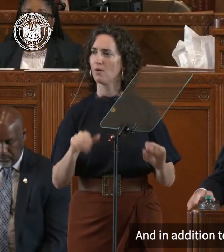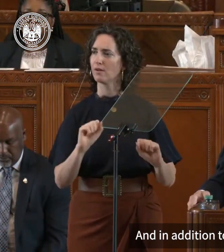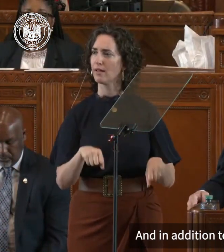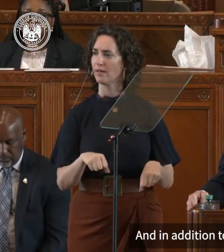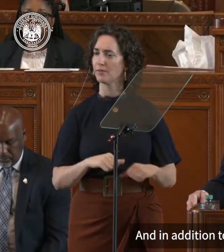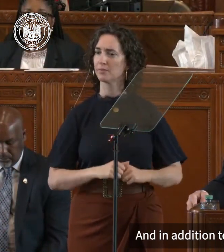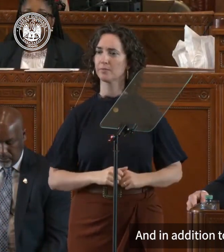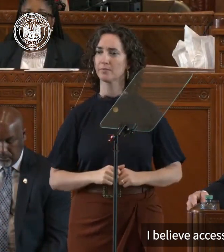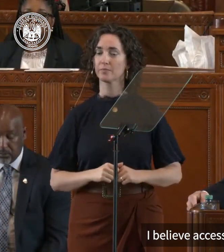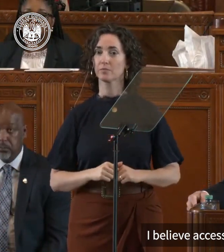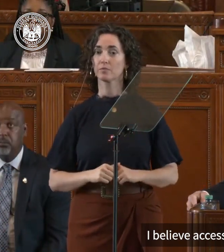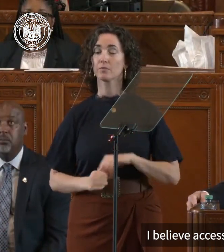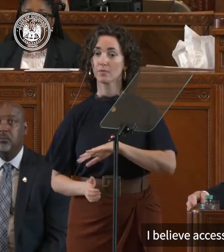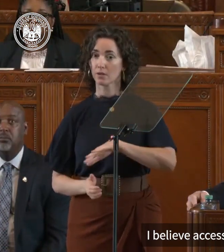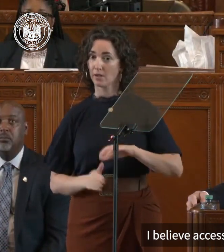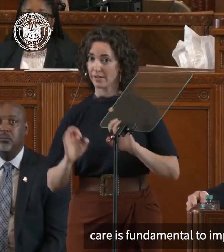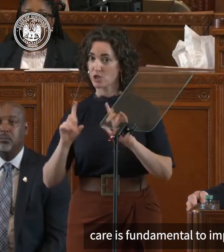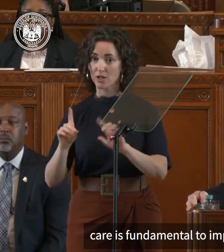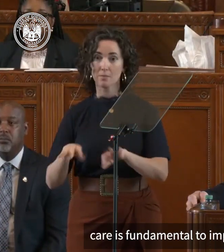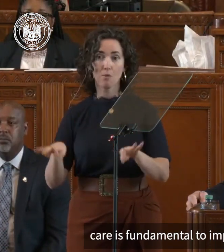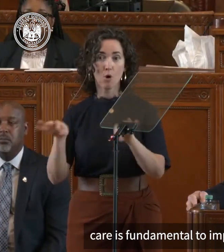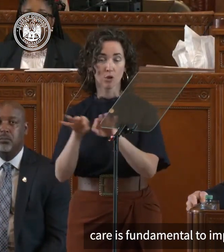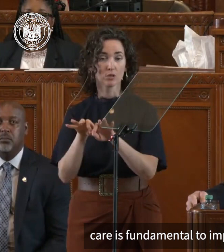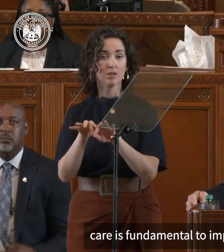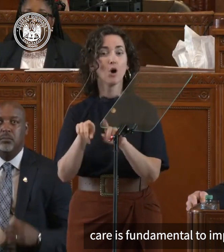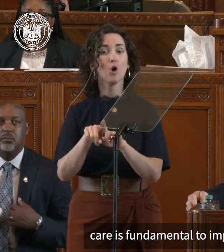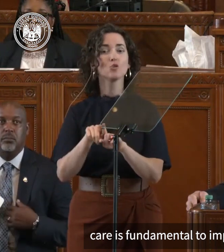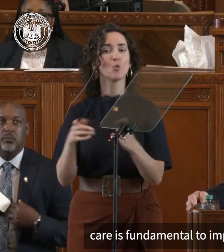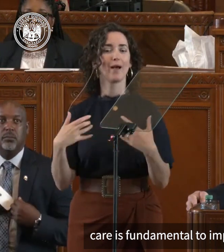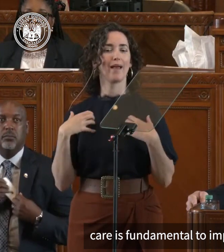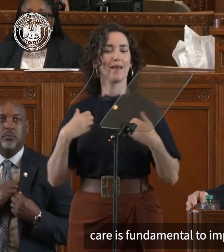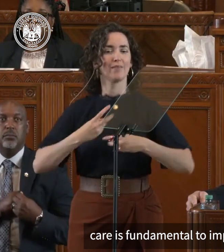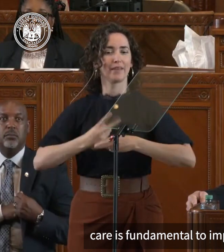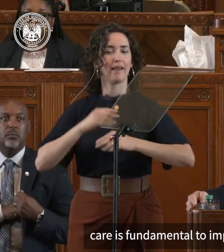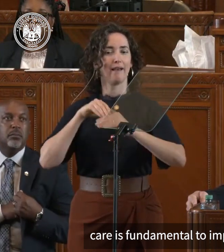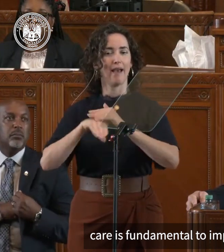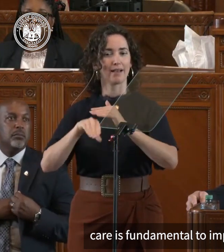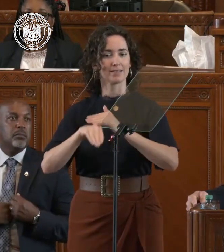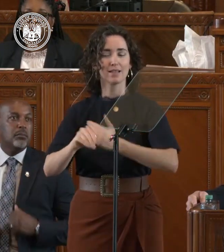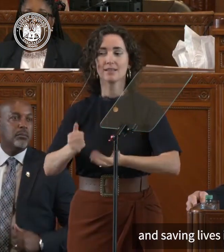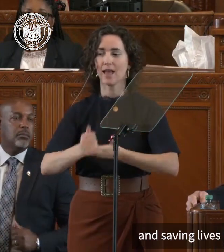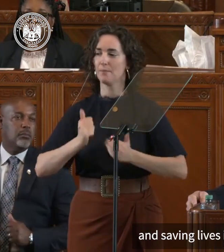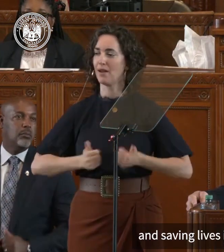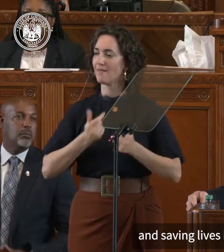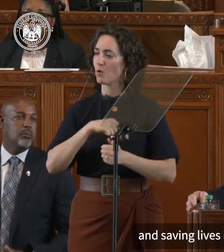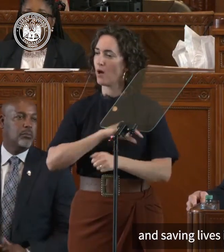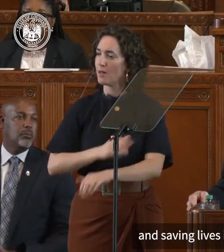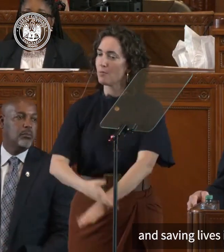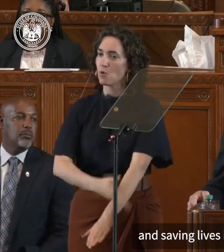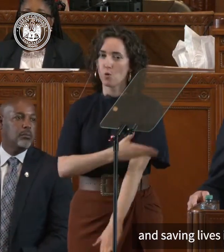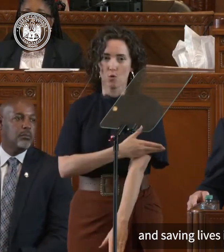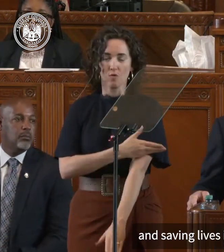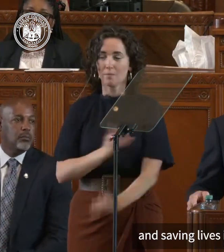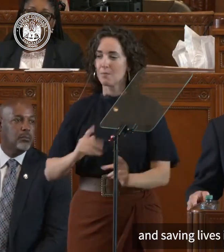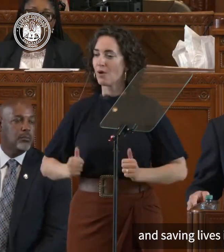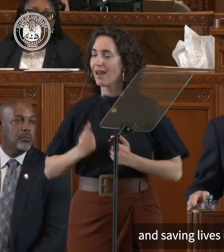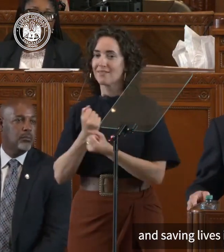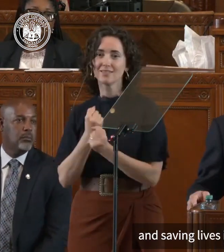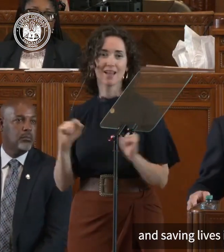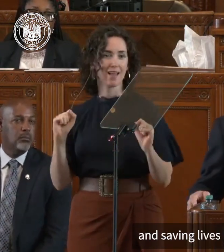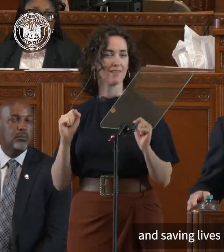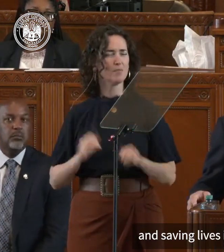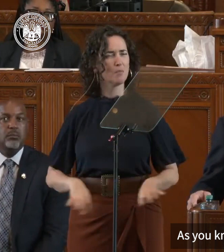to education, I believe access to health care is fundamental to improving quality of life and saving lives in our